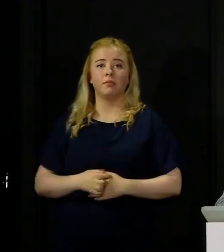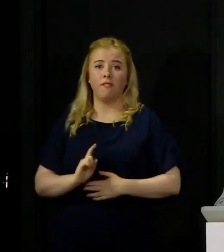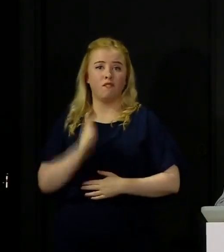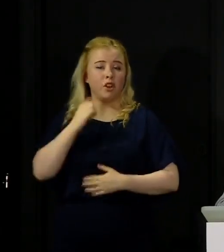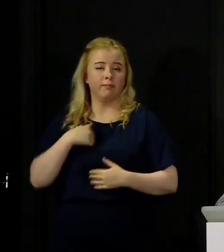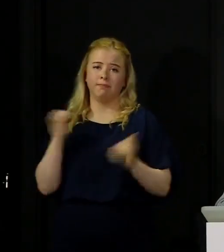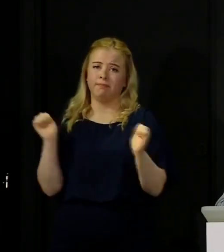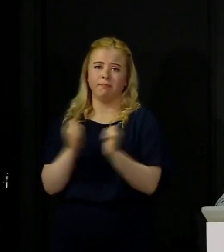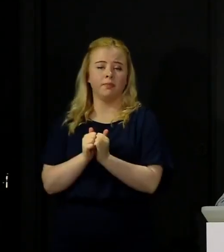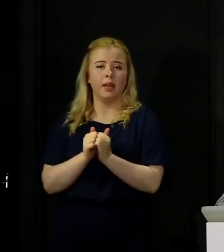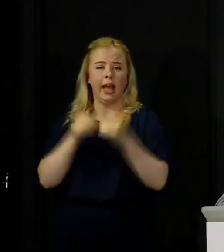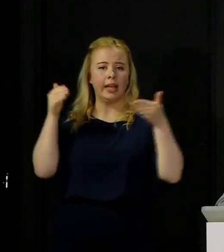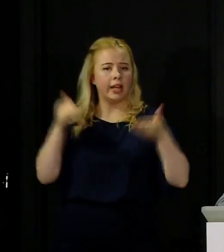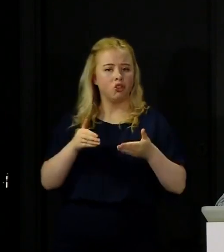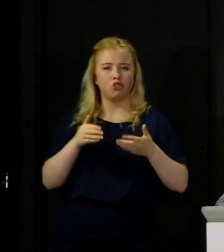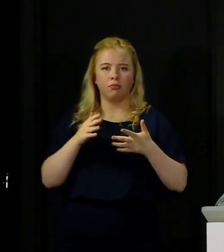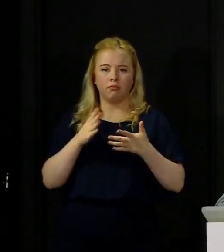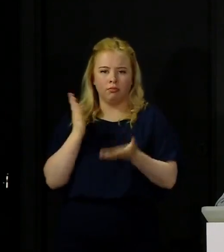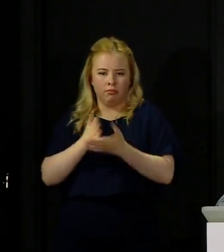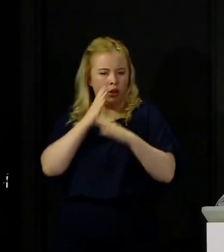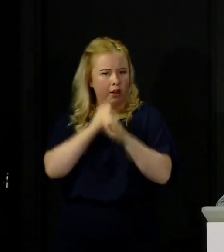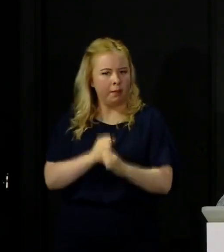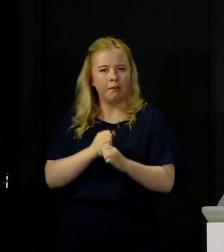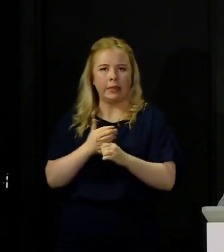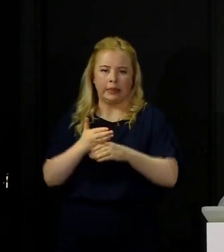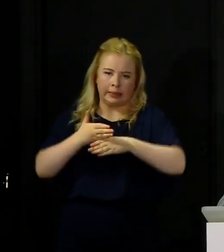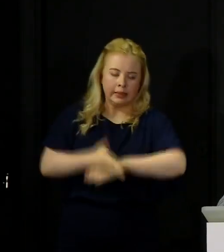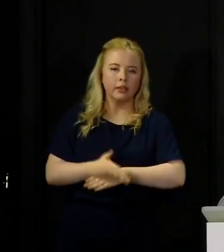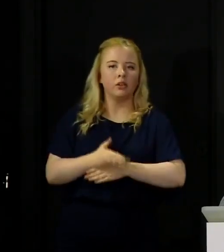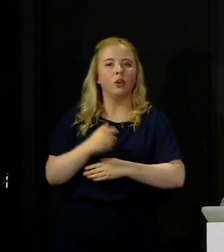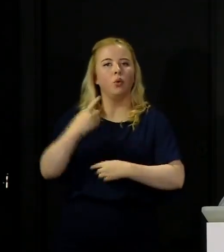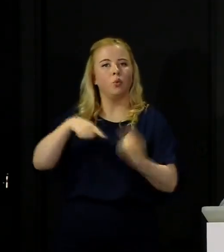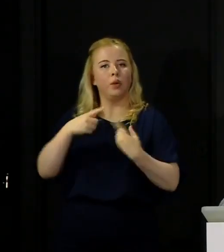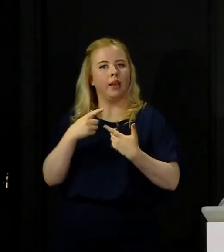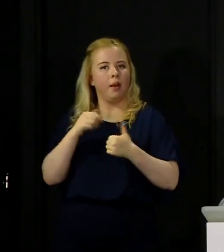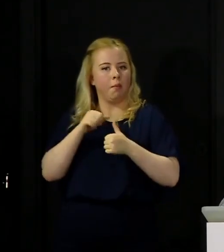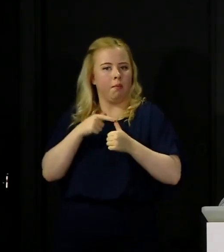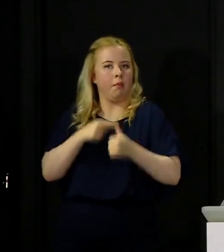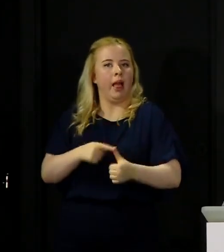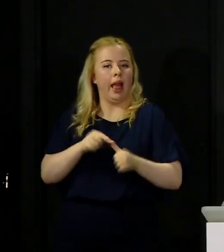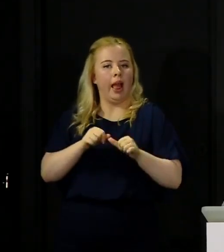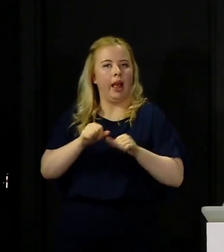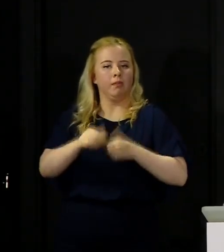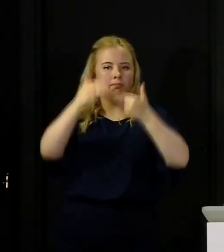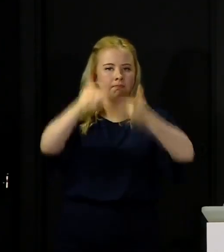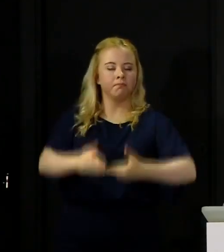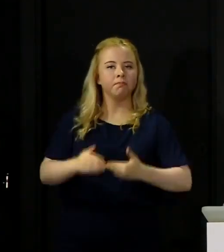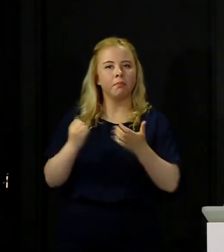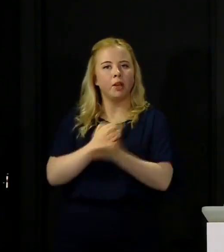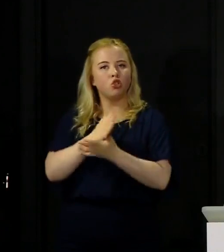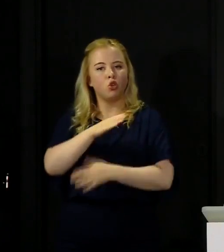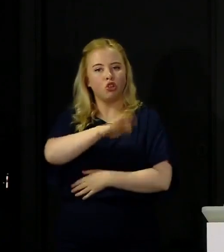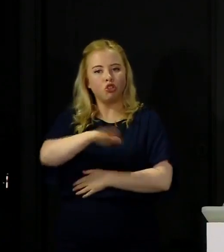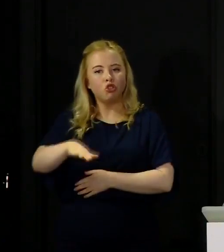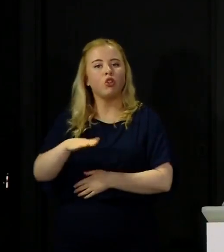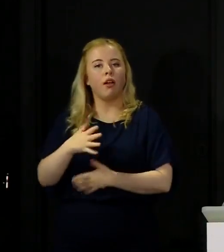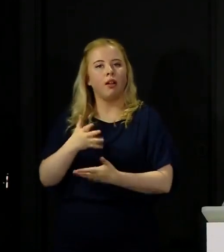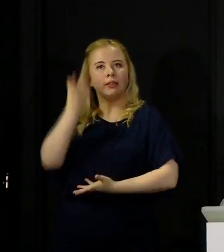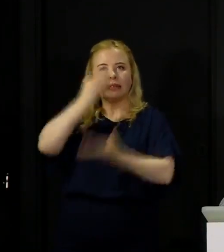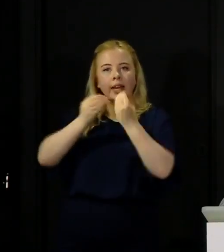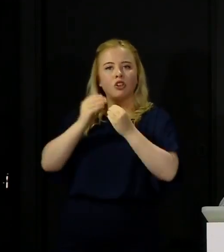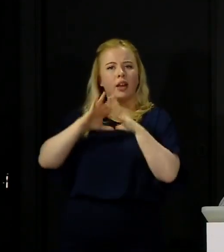the attention and focus and commitment that we apply over this next period to ensuring that our young people get the education